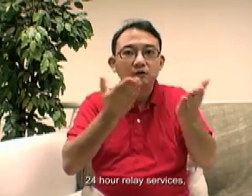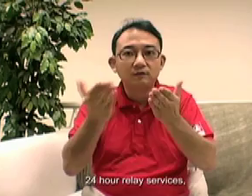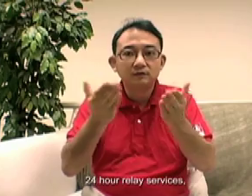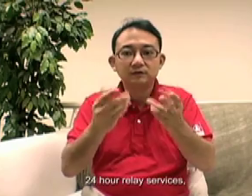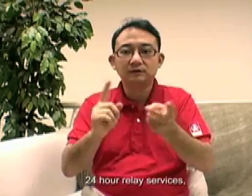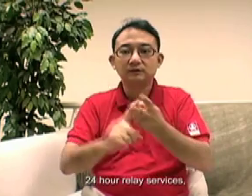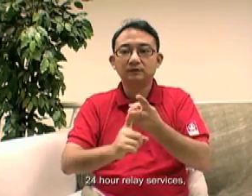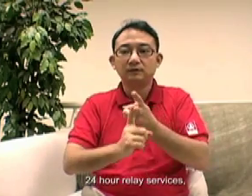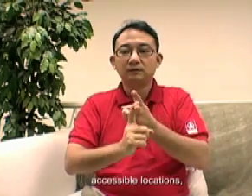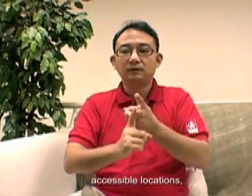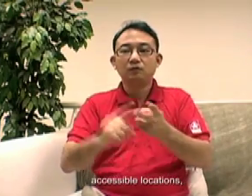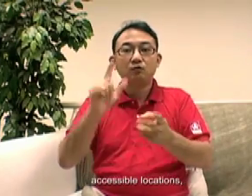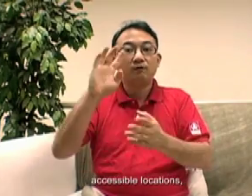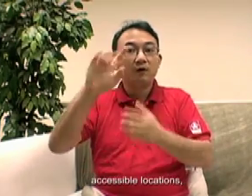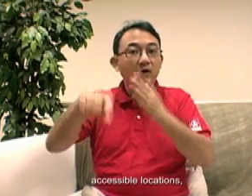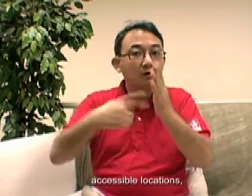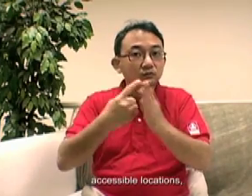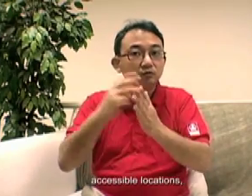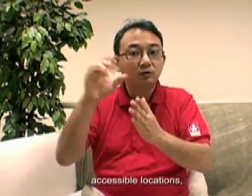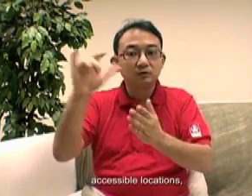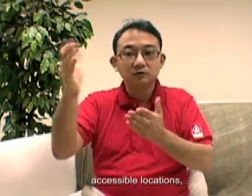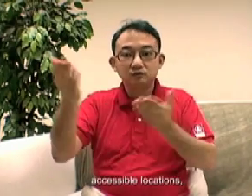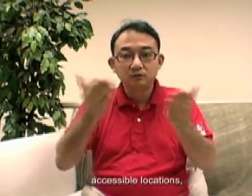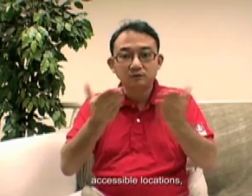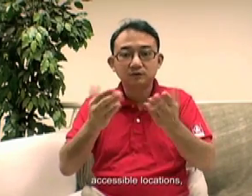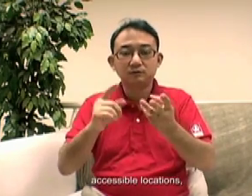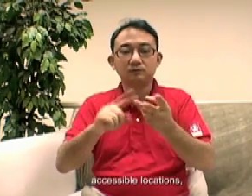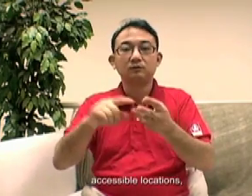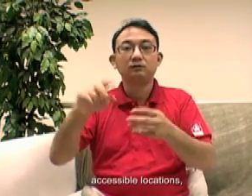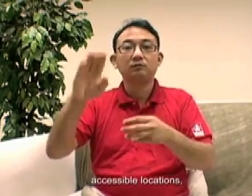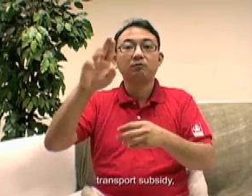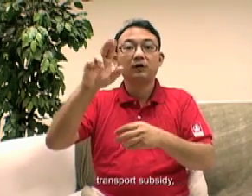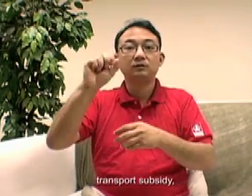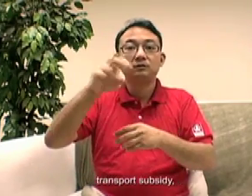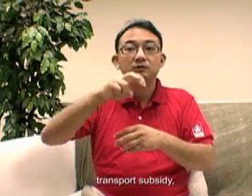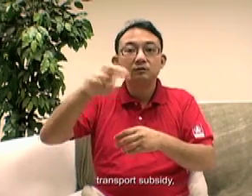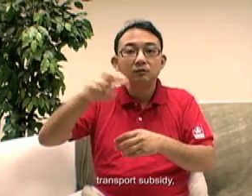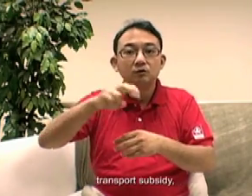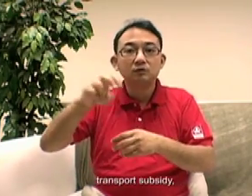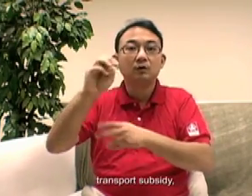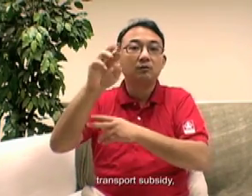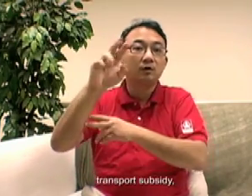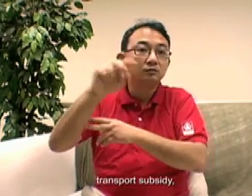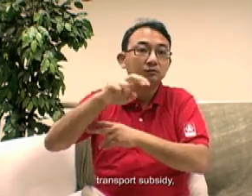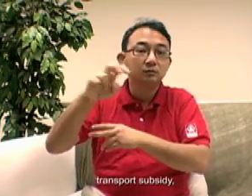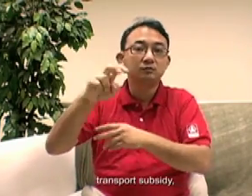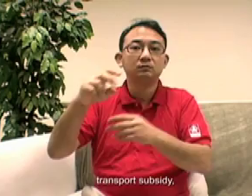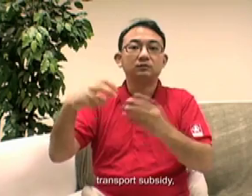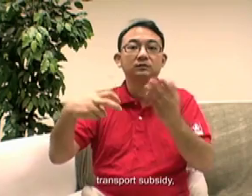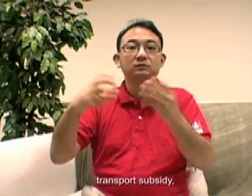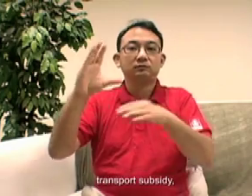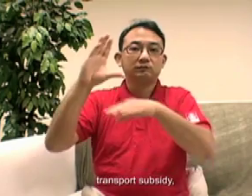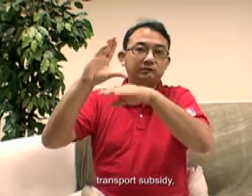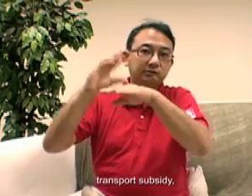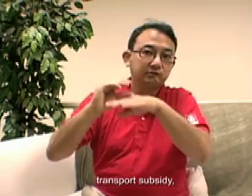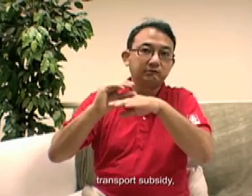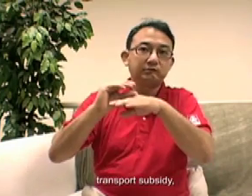24-hour relay services, accessible locations, transport subsidy,